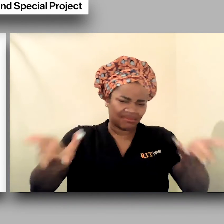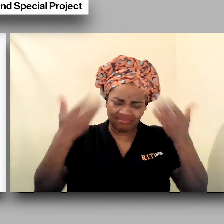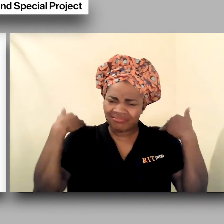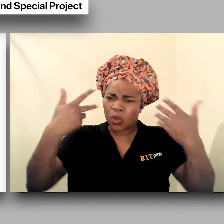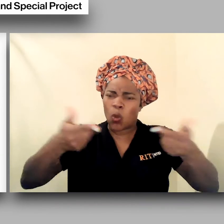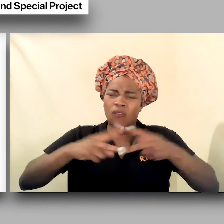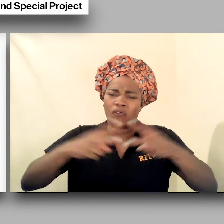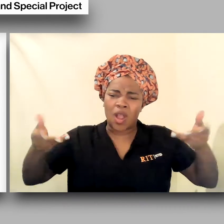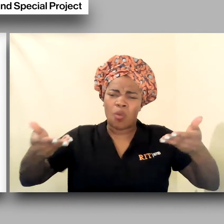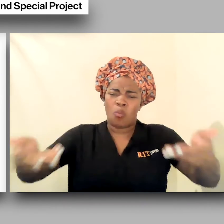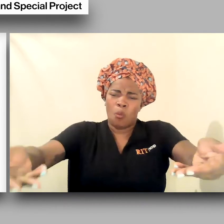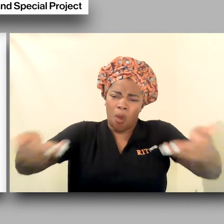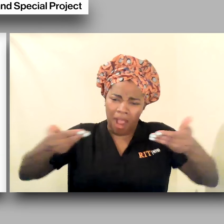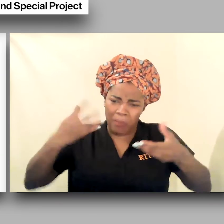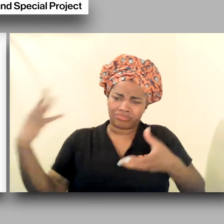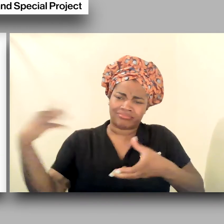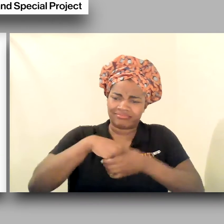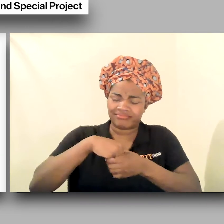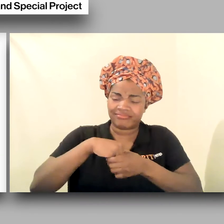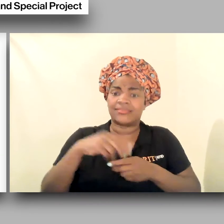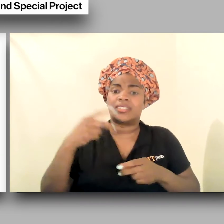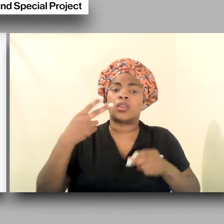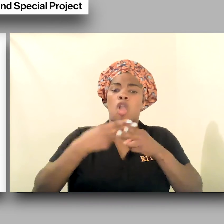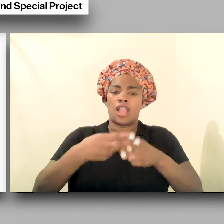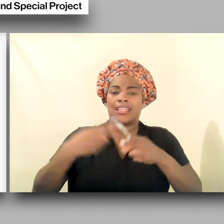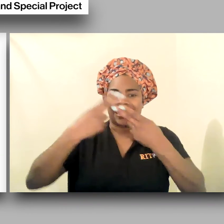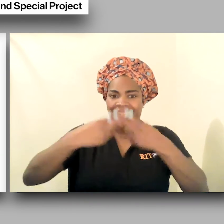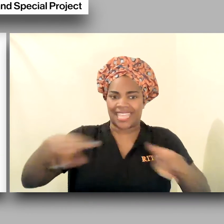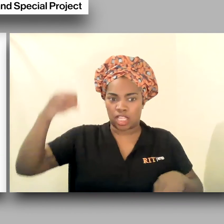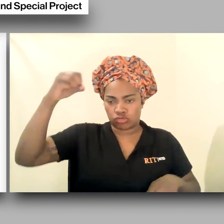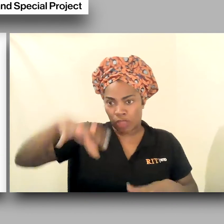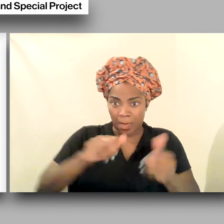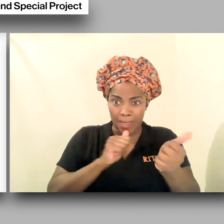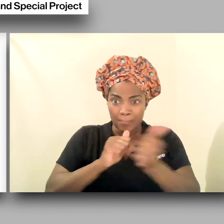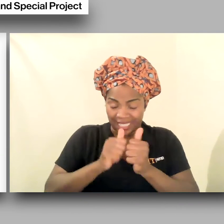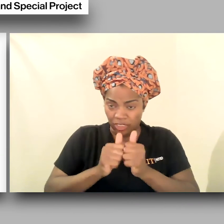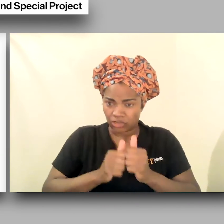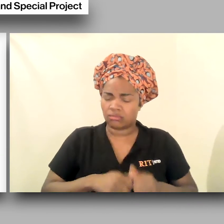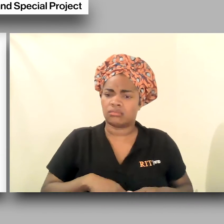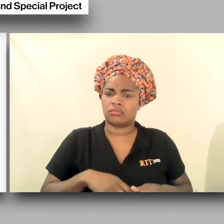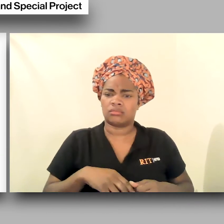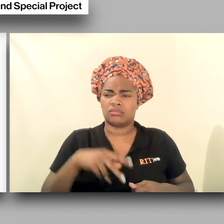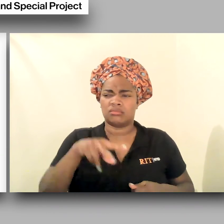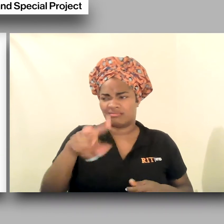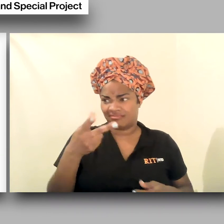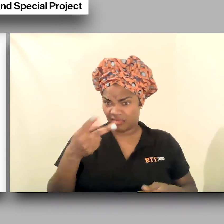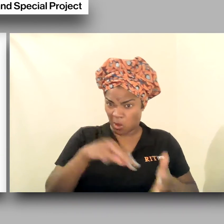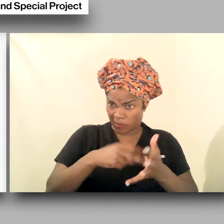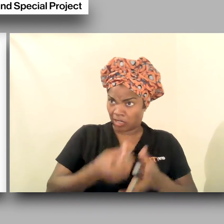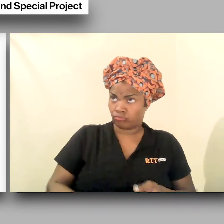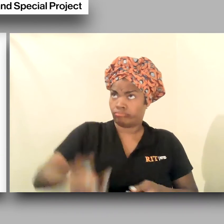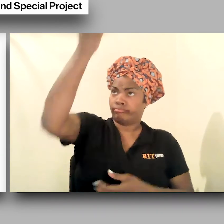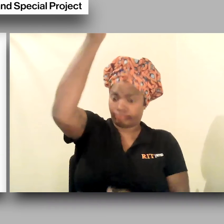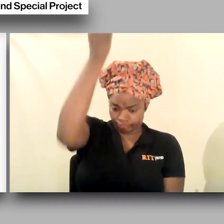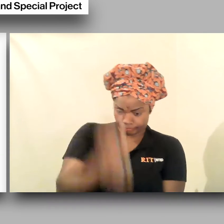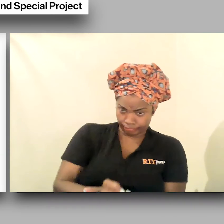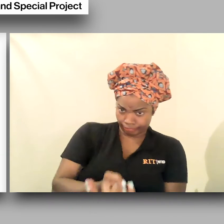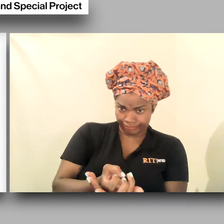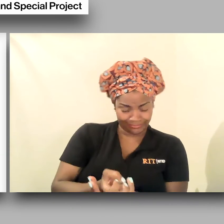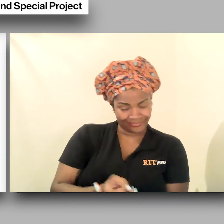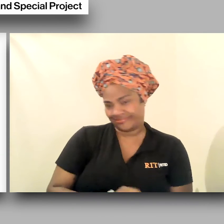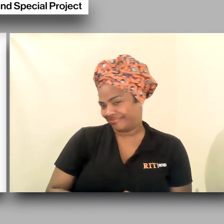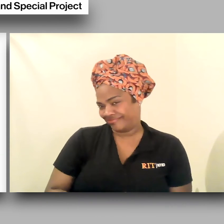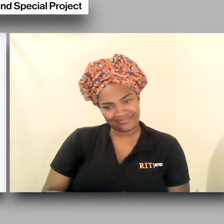any ideas. We do have an egg drop competition where you have to drop the egg from a certain height. You